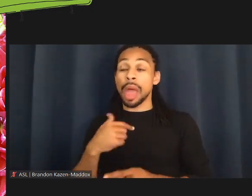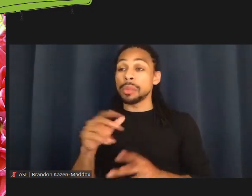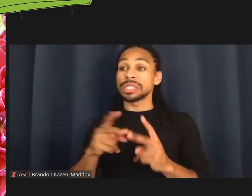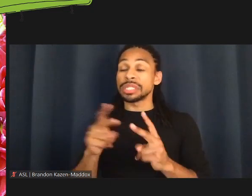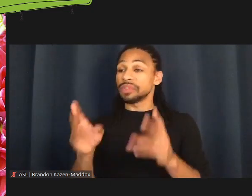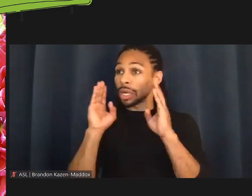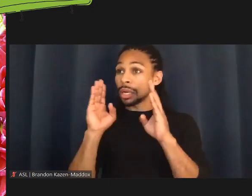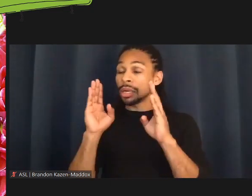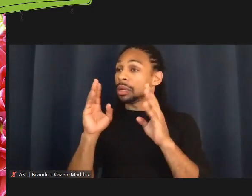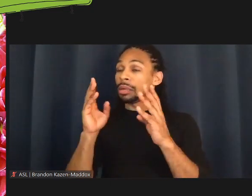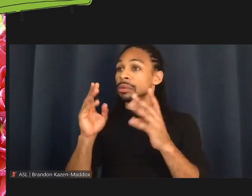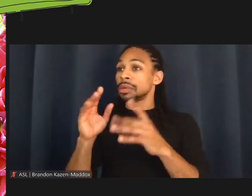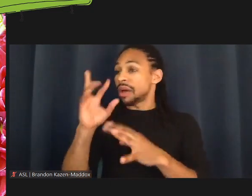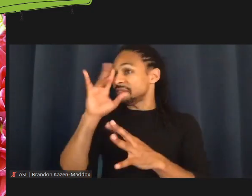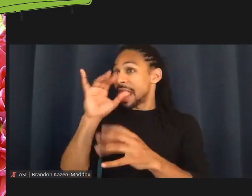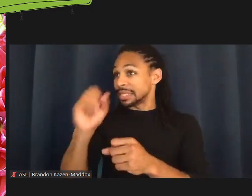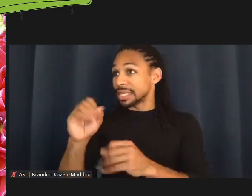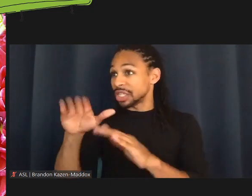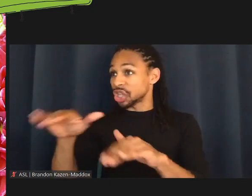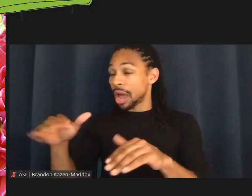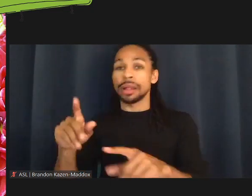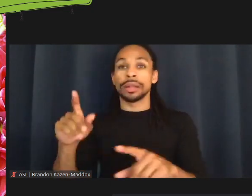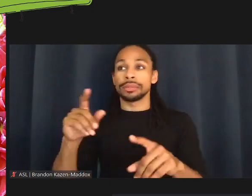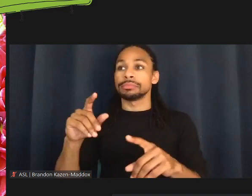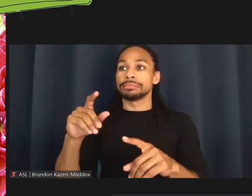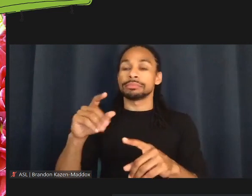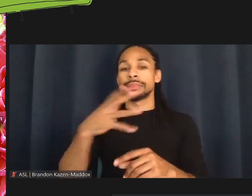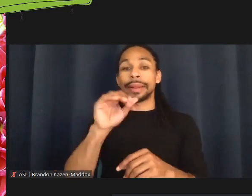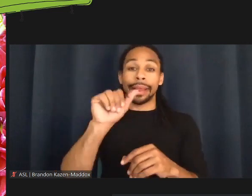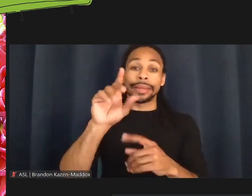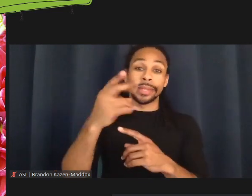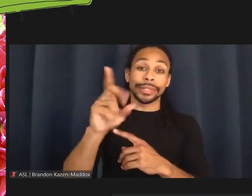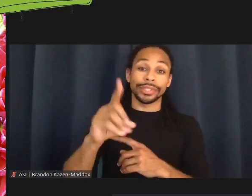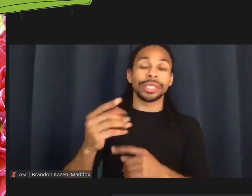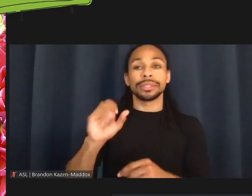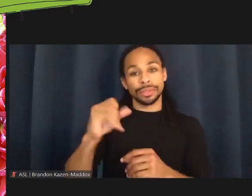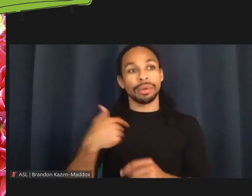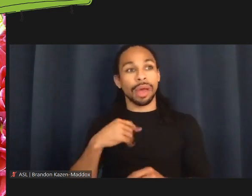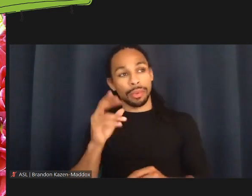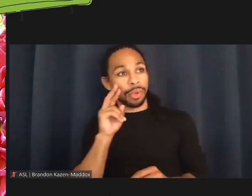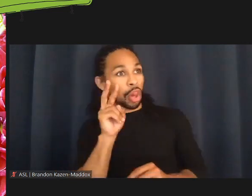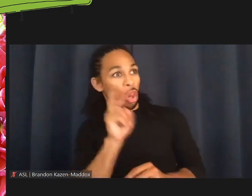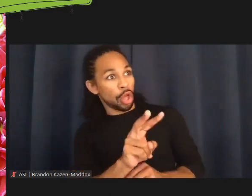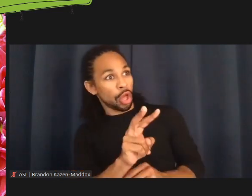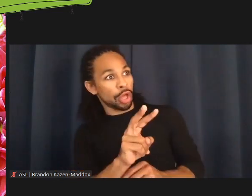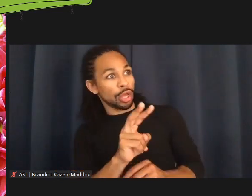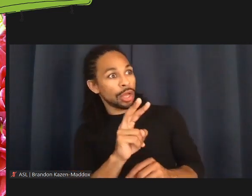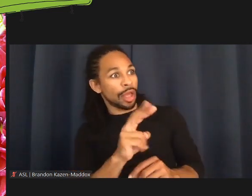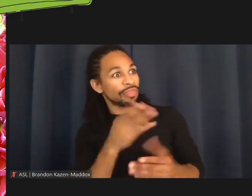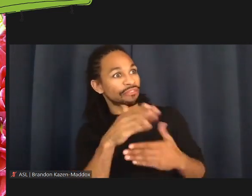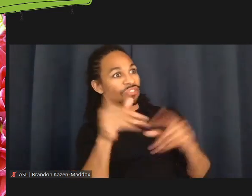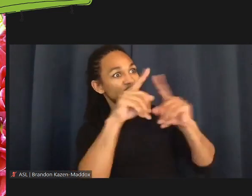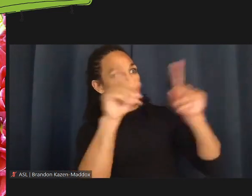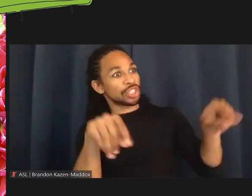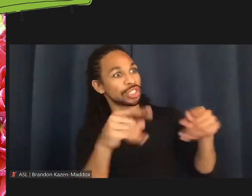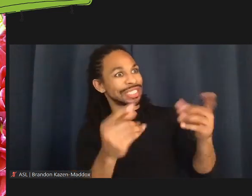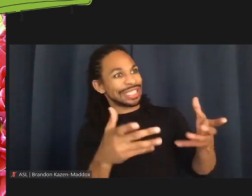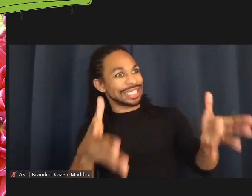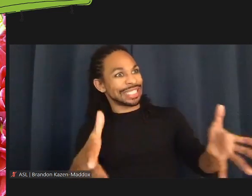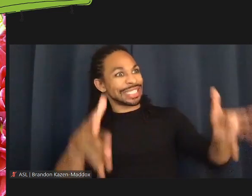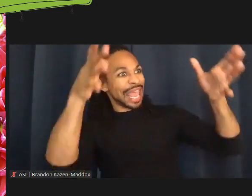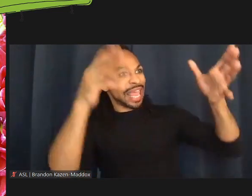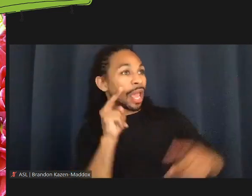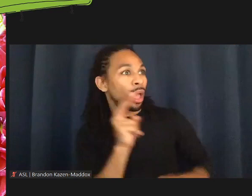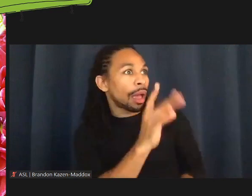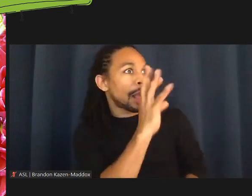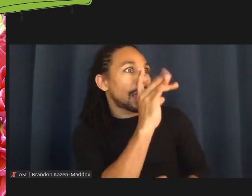doing, entranced. And thus I got left for like 10 minutes before my mom remembered me and then drove back. It's really